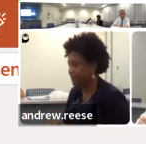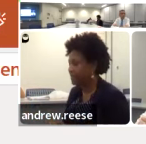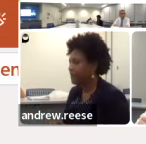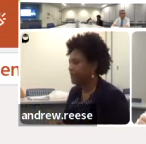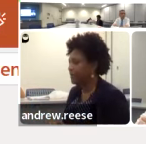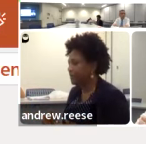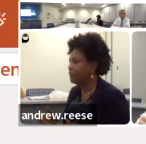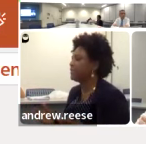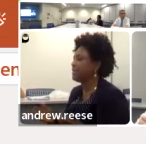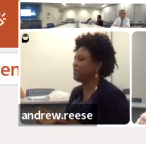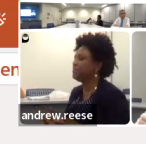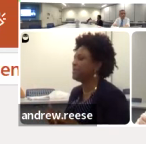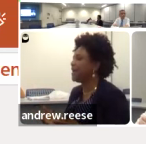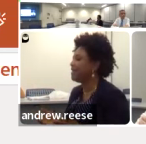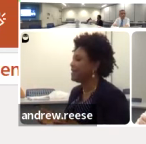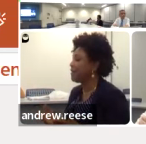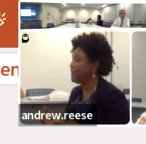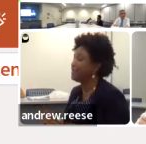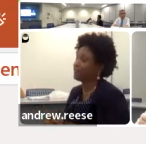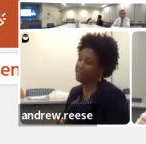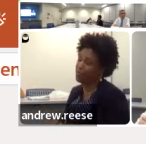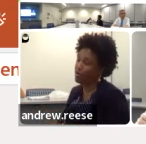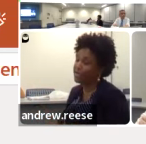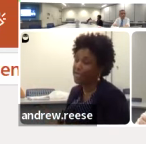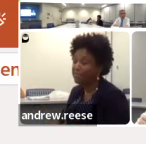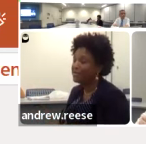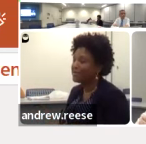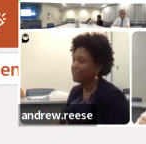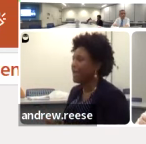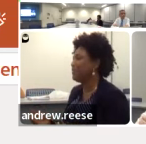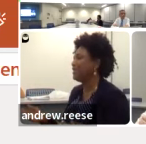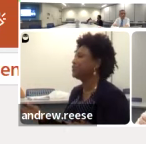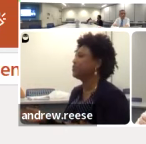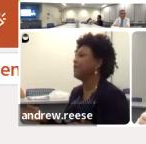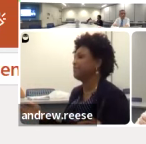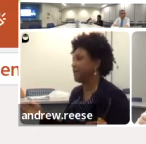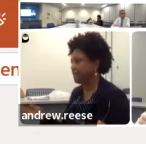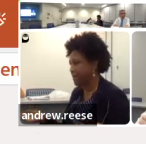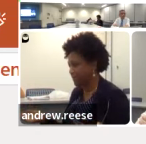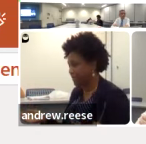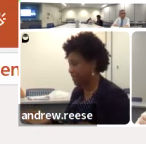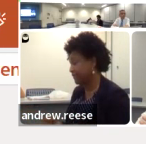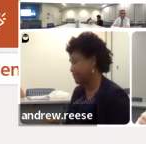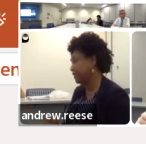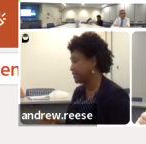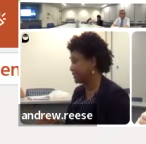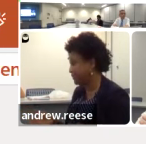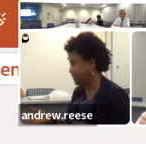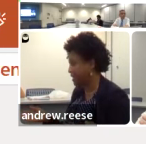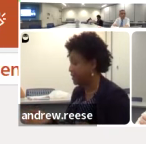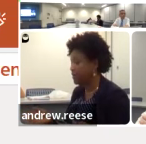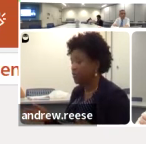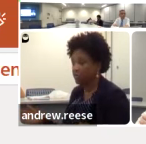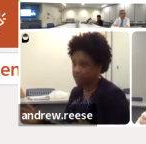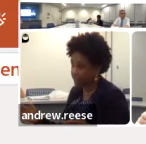benefit. You see people that are really interested in working, but are being discouraged by family because of the